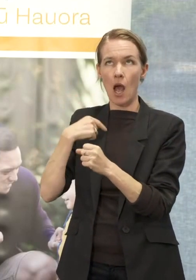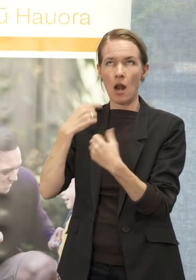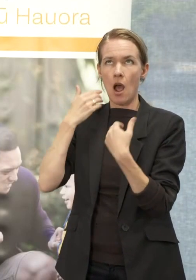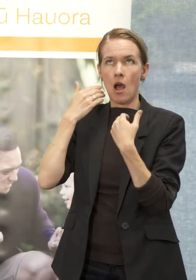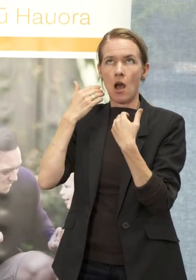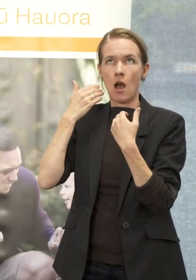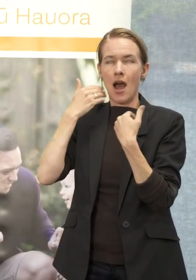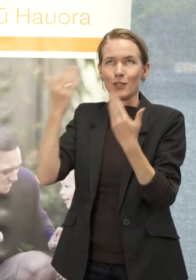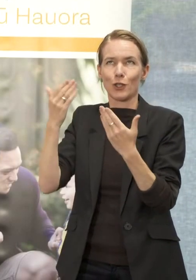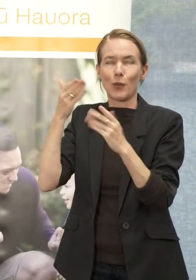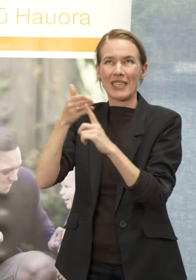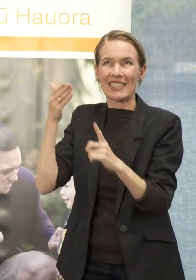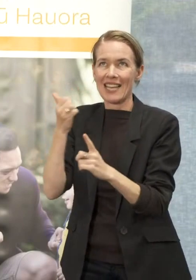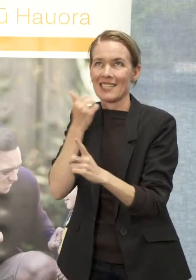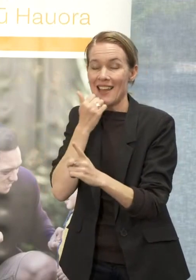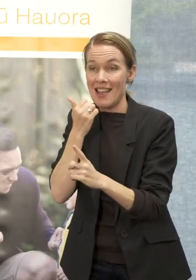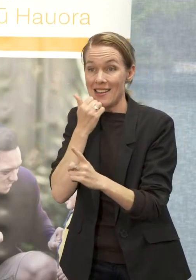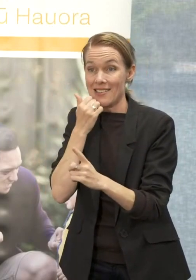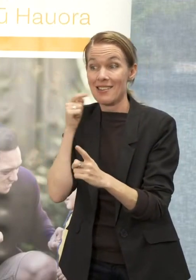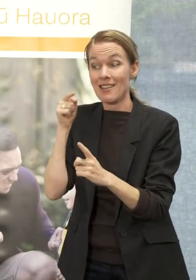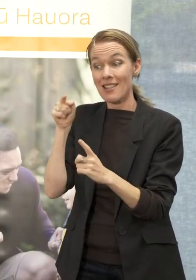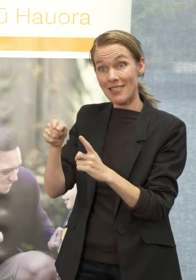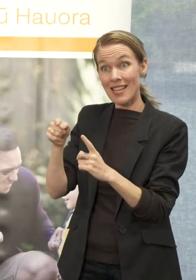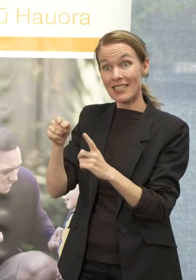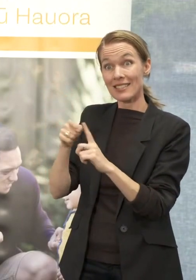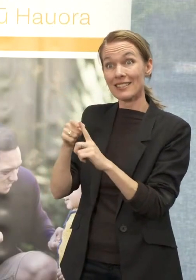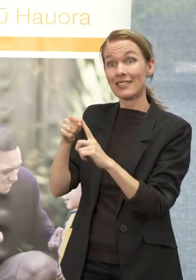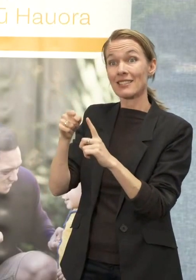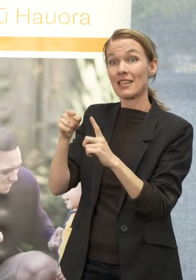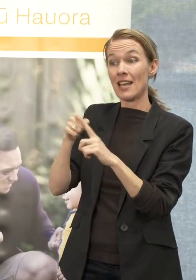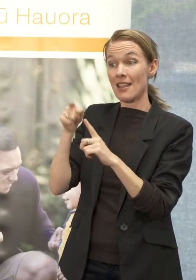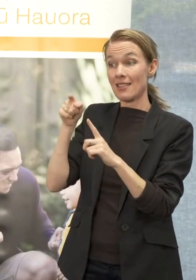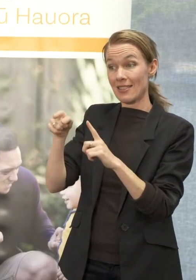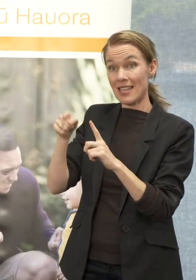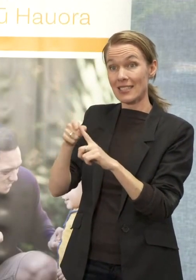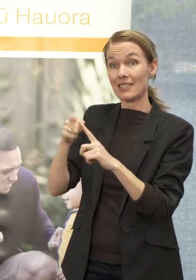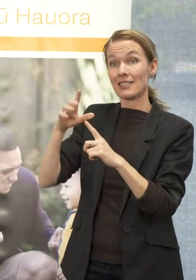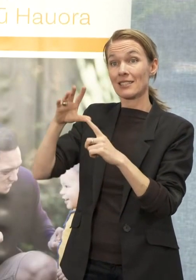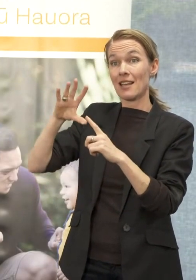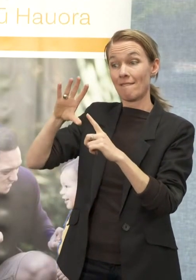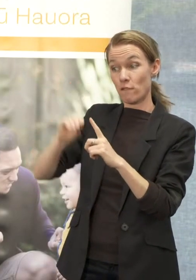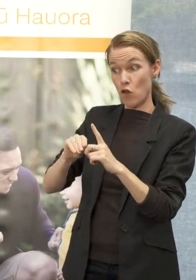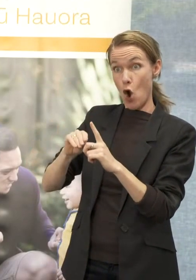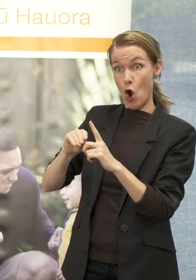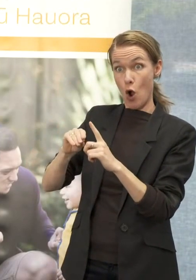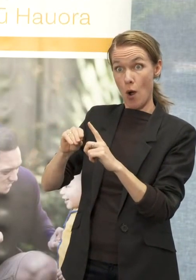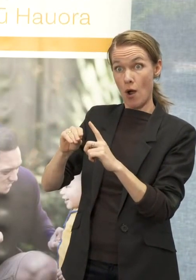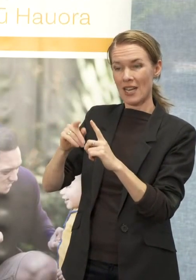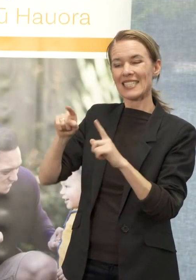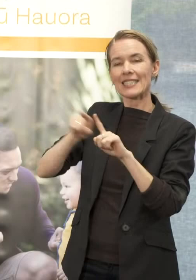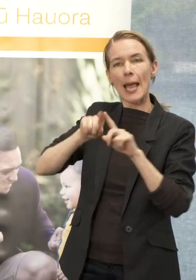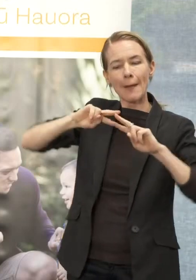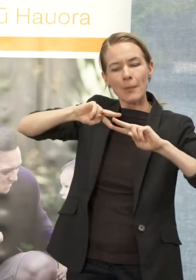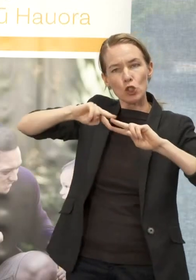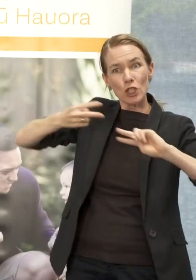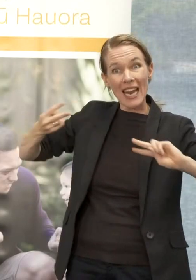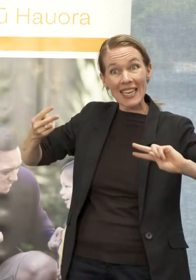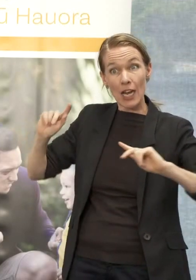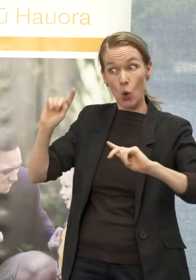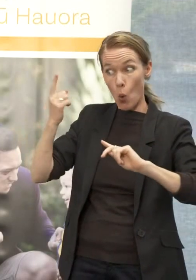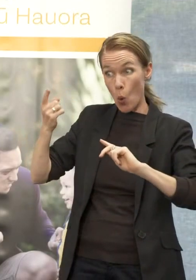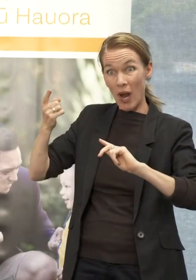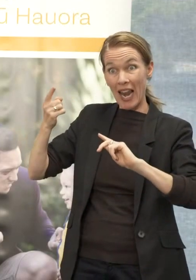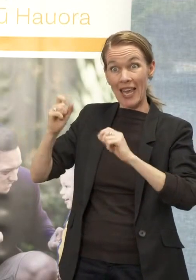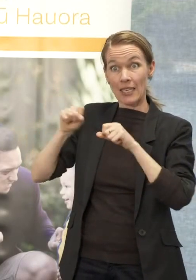part of our Auckland outbreak, but wasn't epidemiologically linked. And so that's a key issue for us to